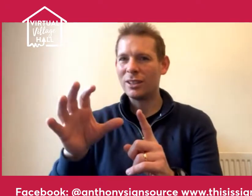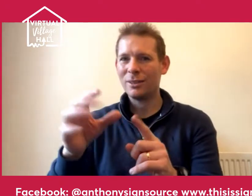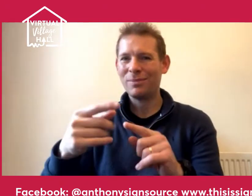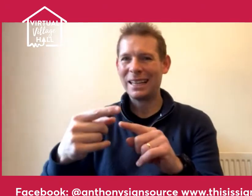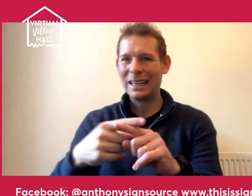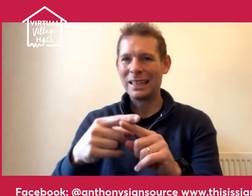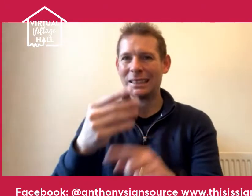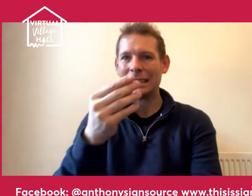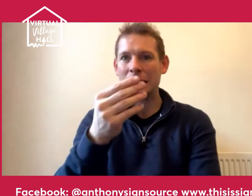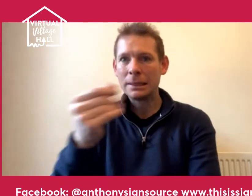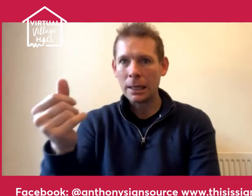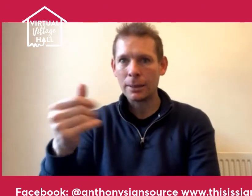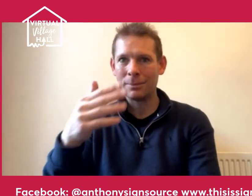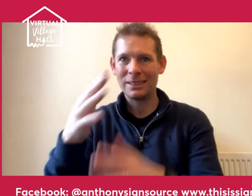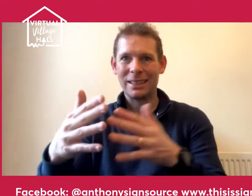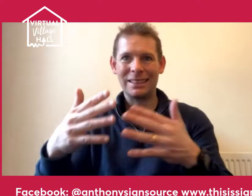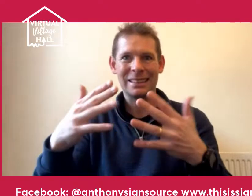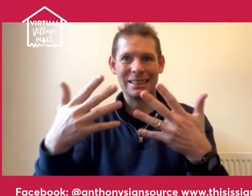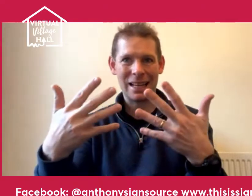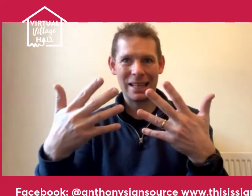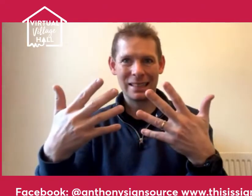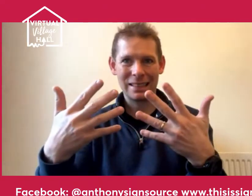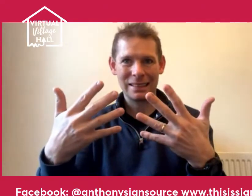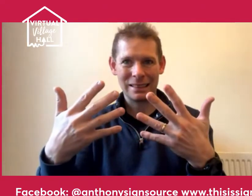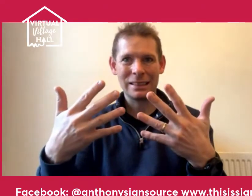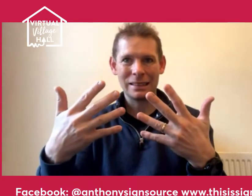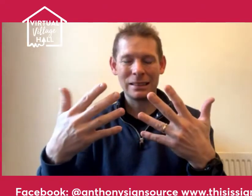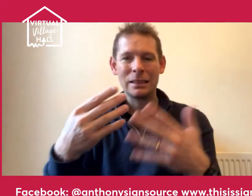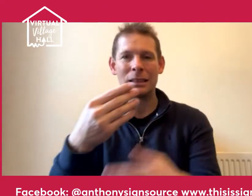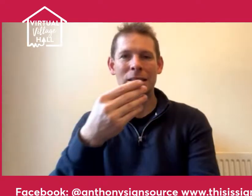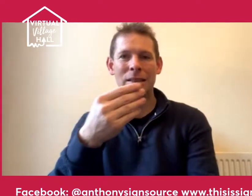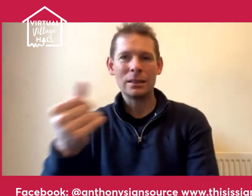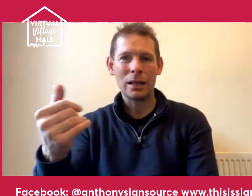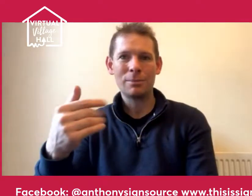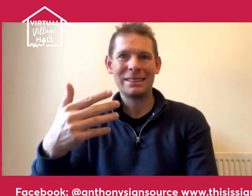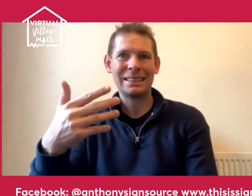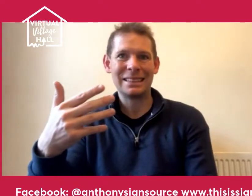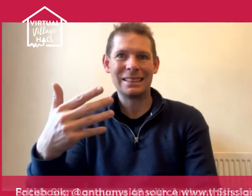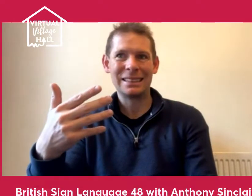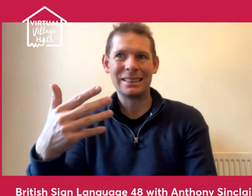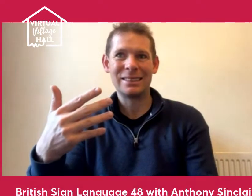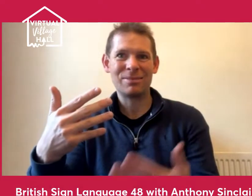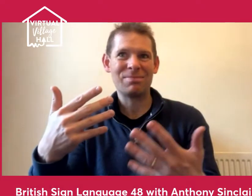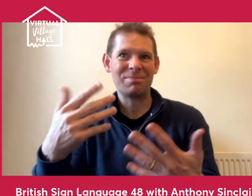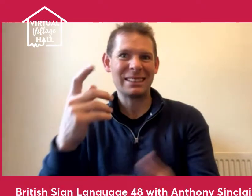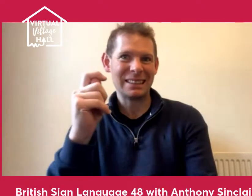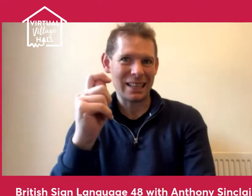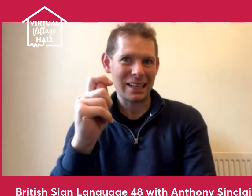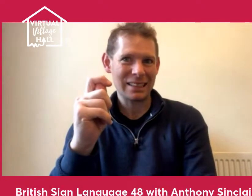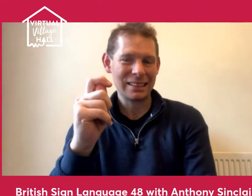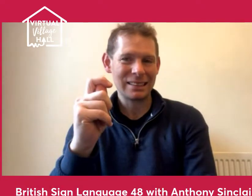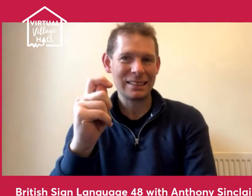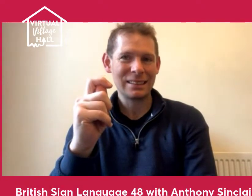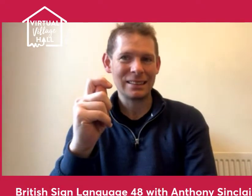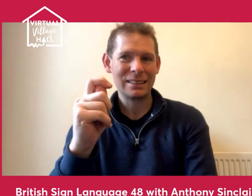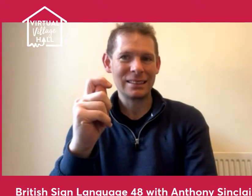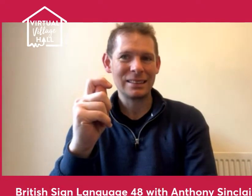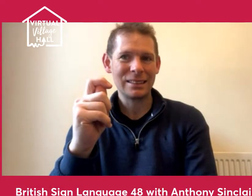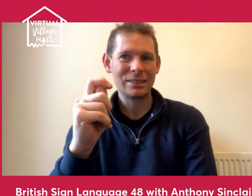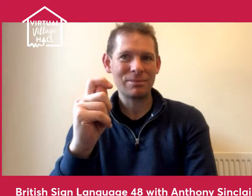Now there are regional variations. Some areas in England will sign 10 like this and 10 like this. So there